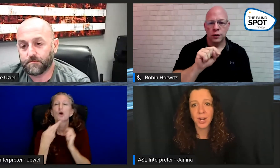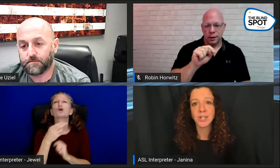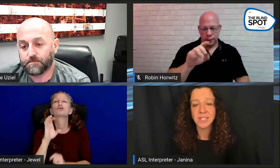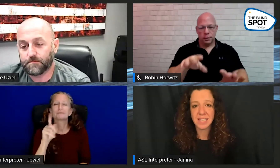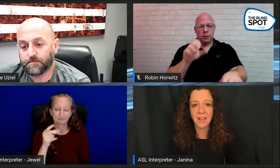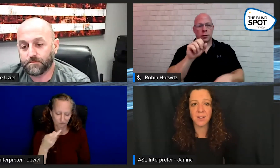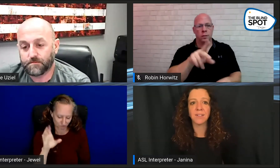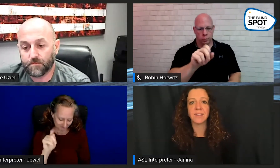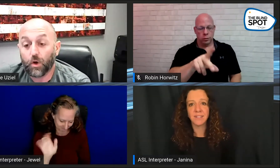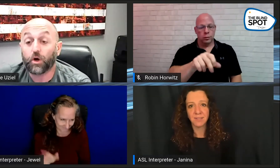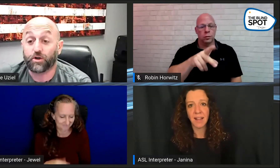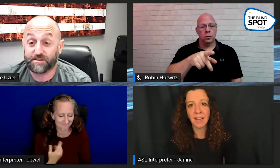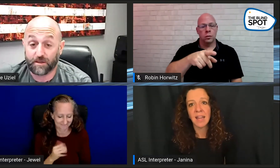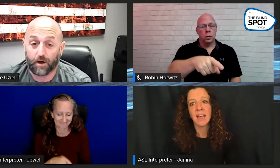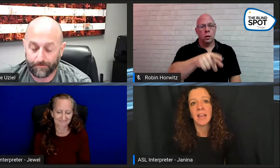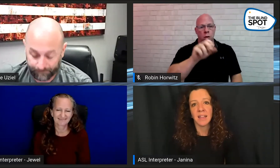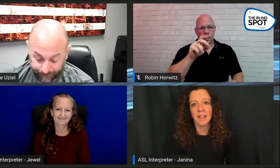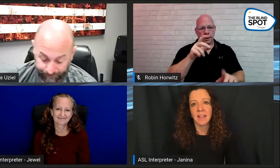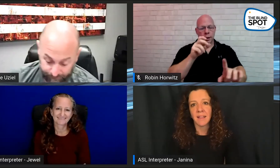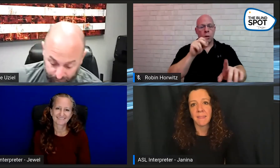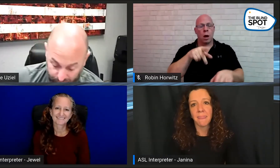Yeah, the Hearst Cycle, right.